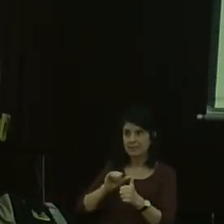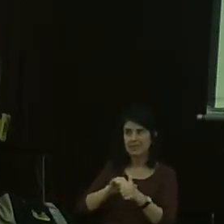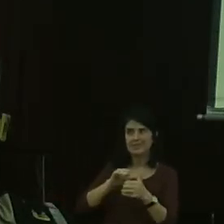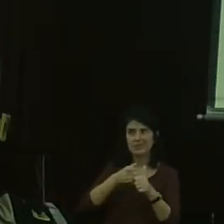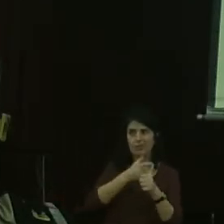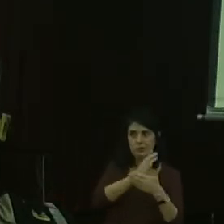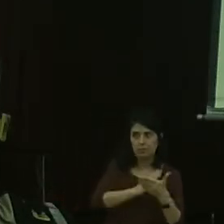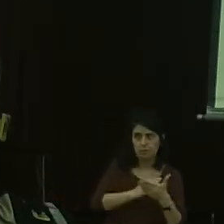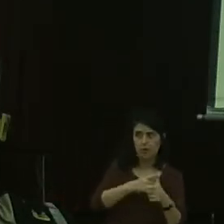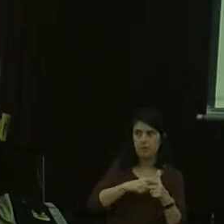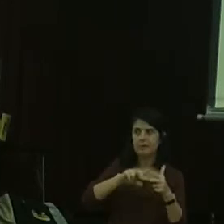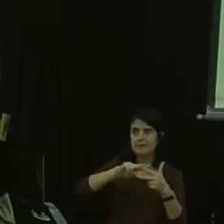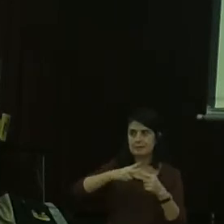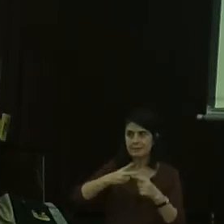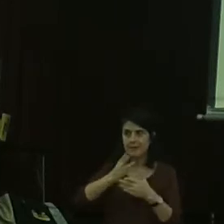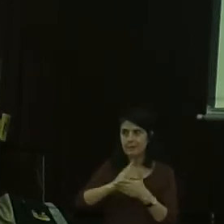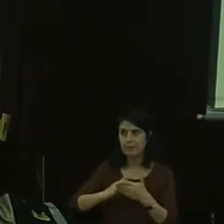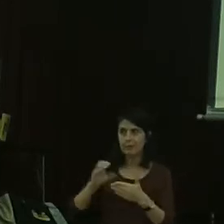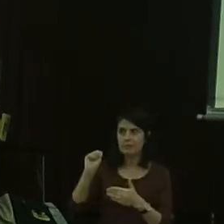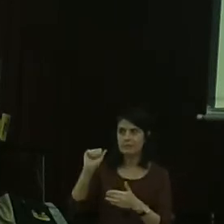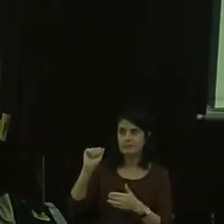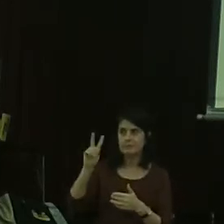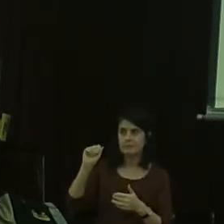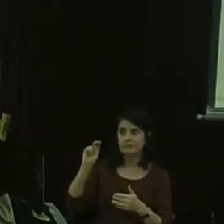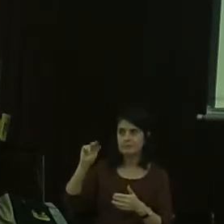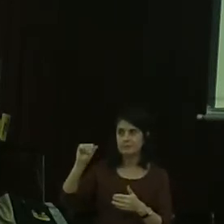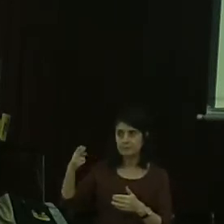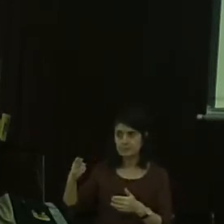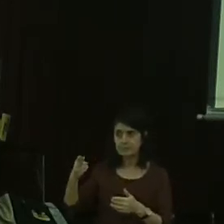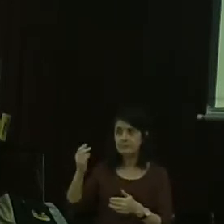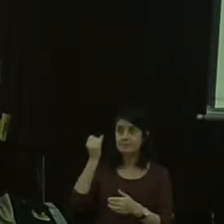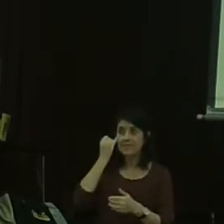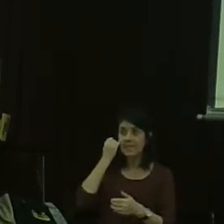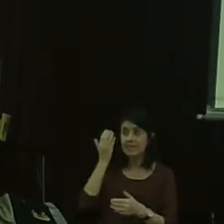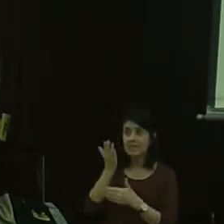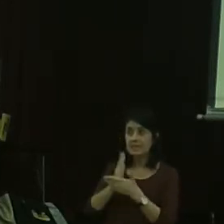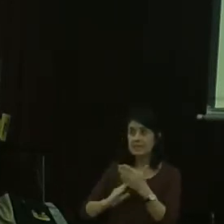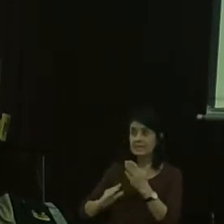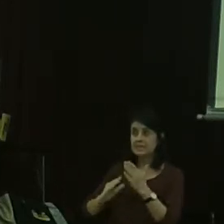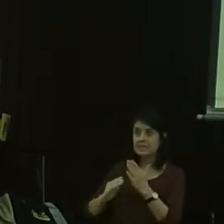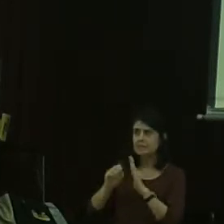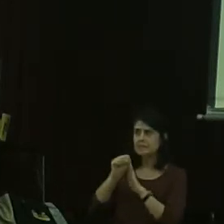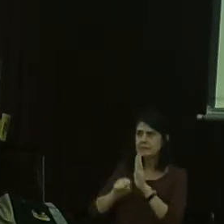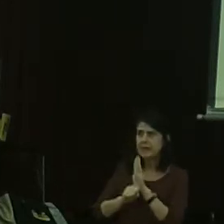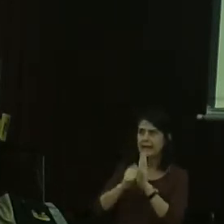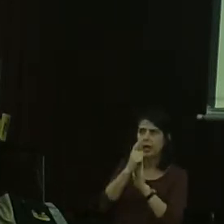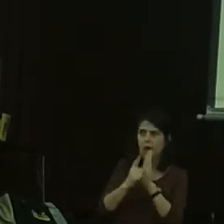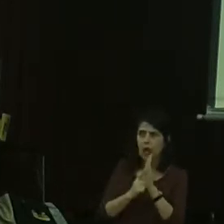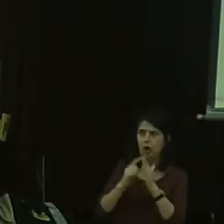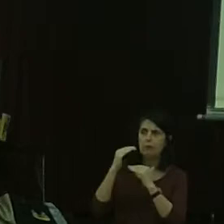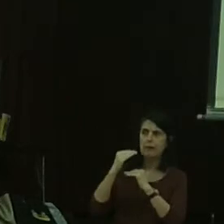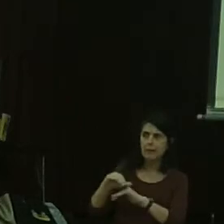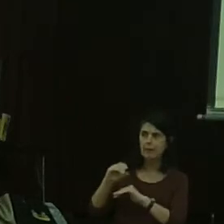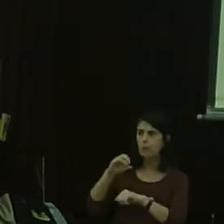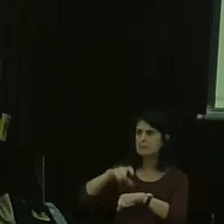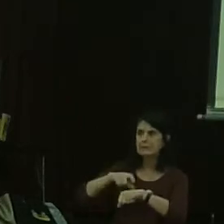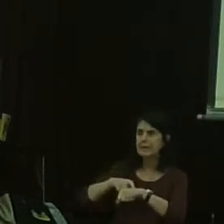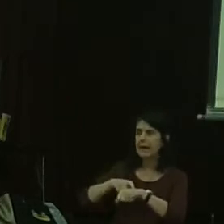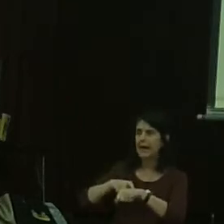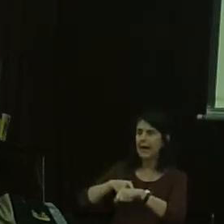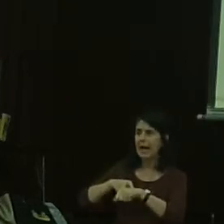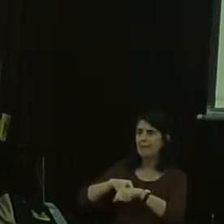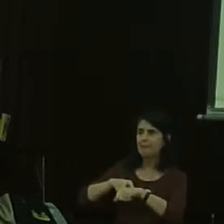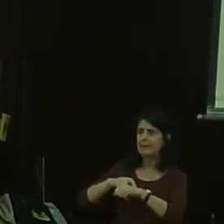would be for Savannah, if there's some statute of limitations or time after which it's no